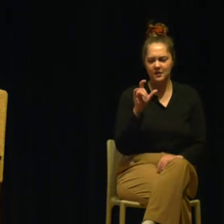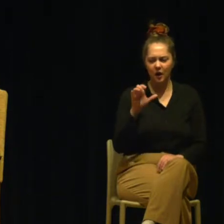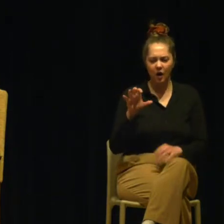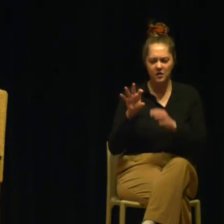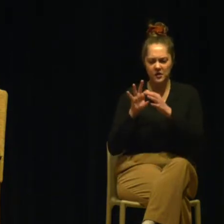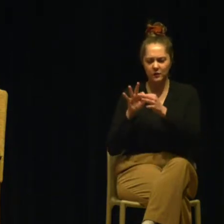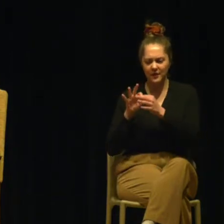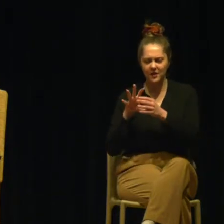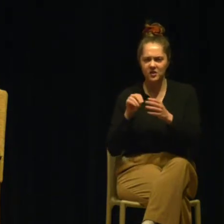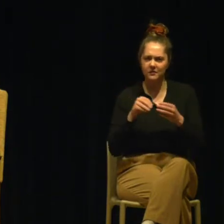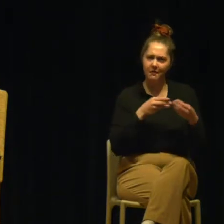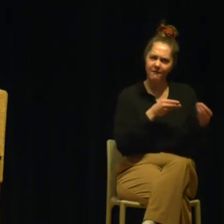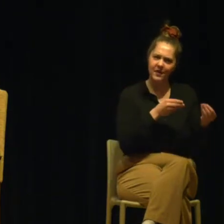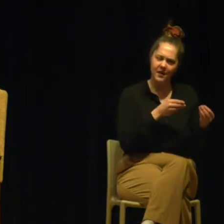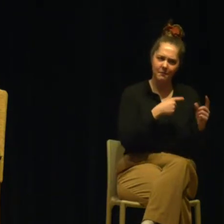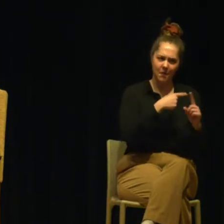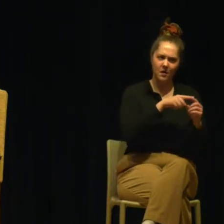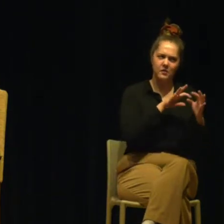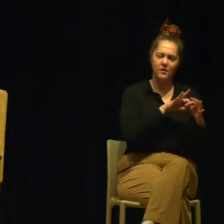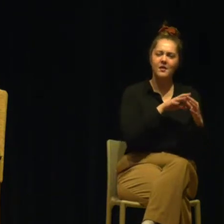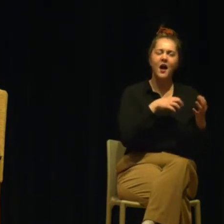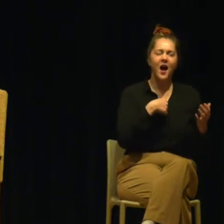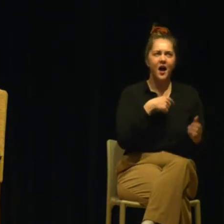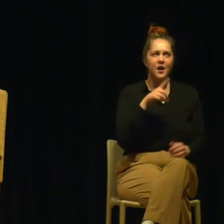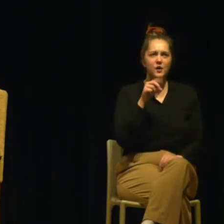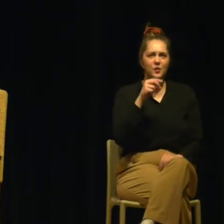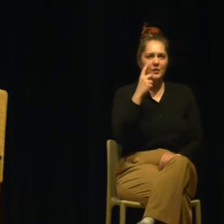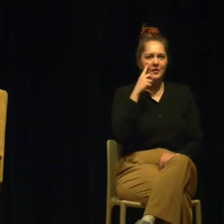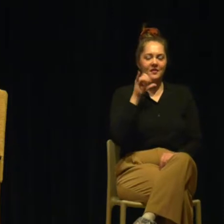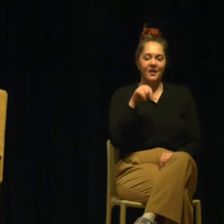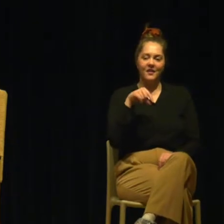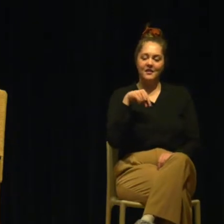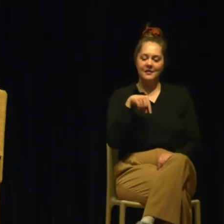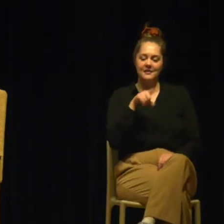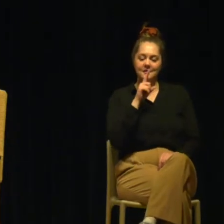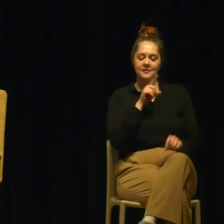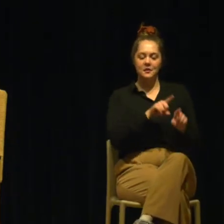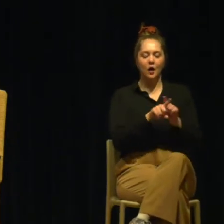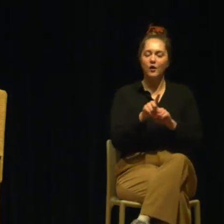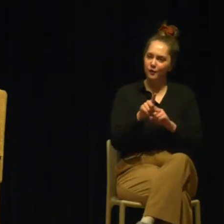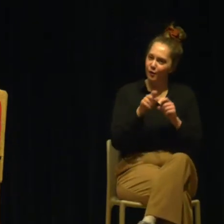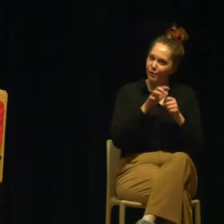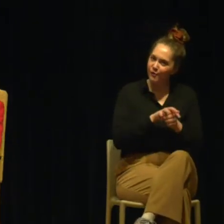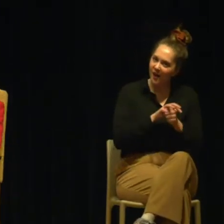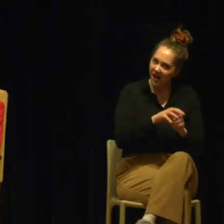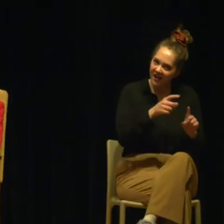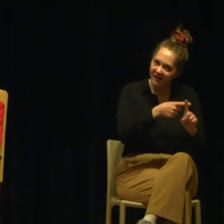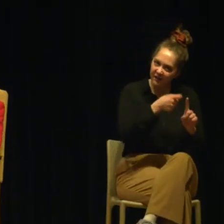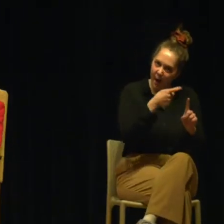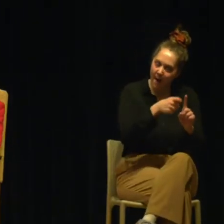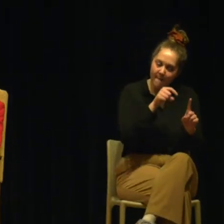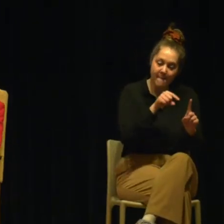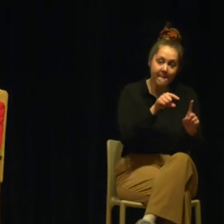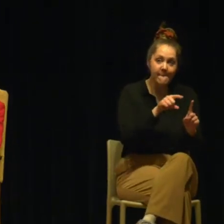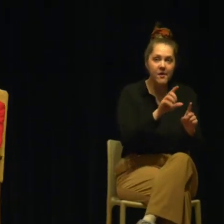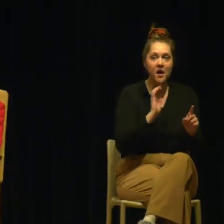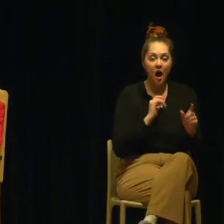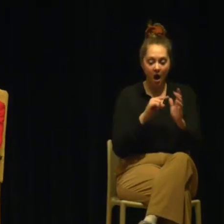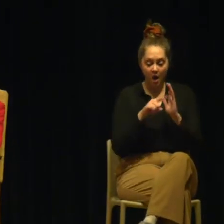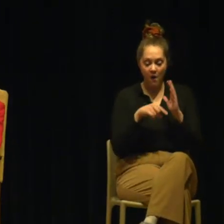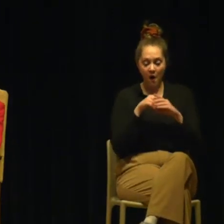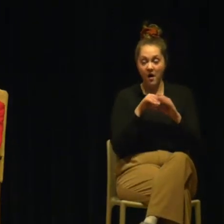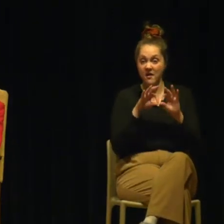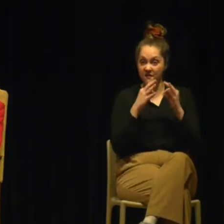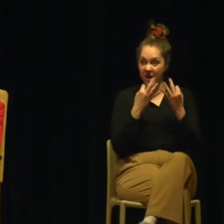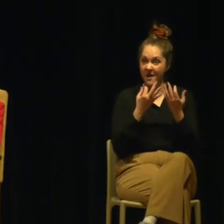the positive ones or something. And I do think that this is also a source of stress, is particularly like our roles in families